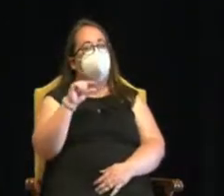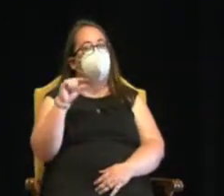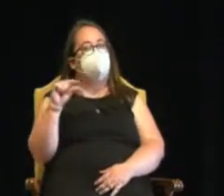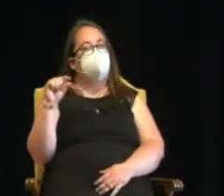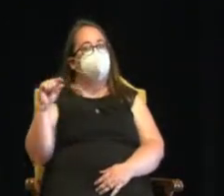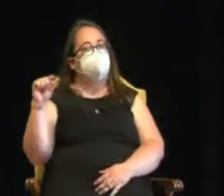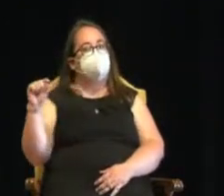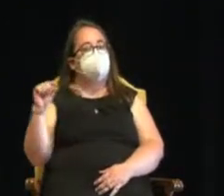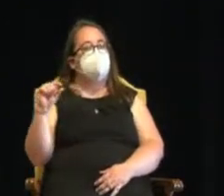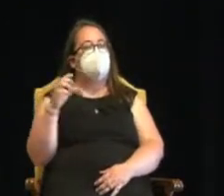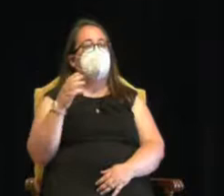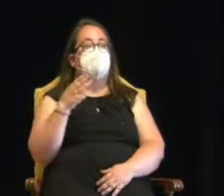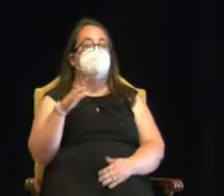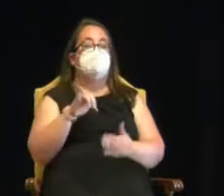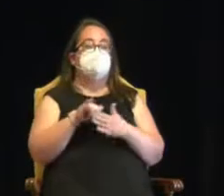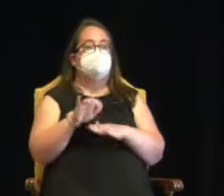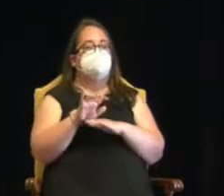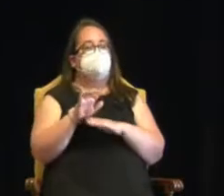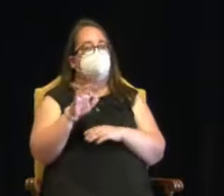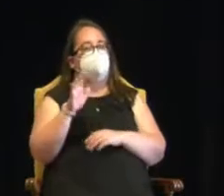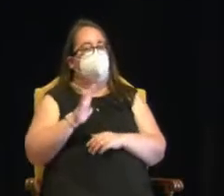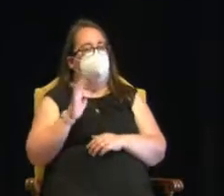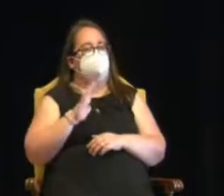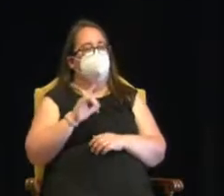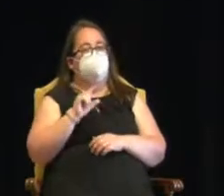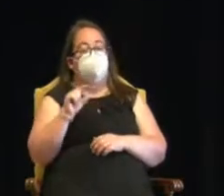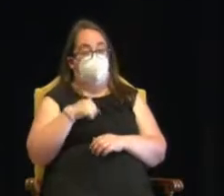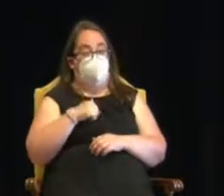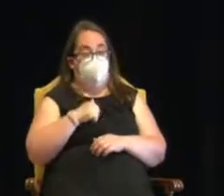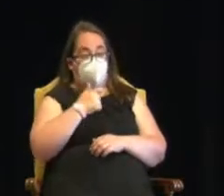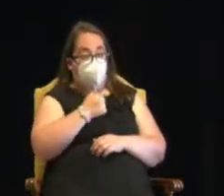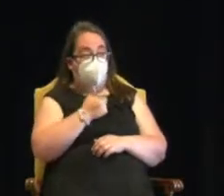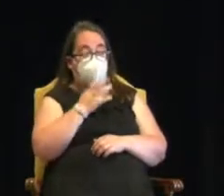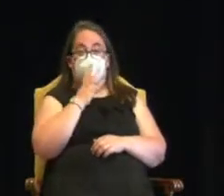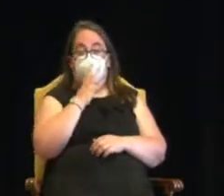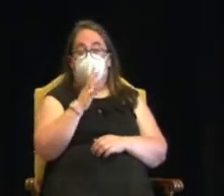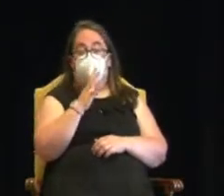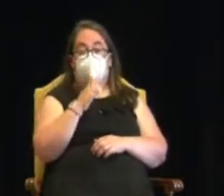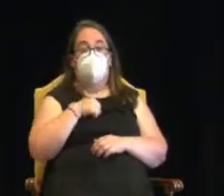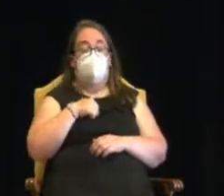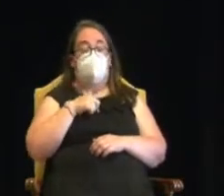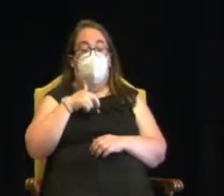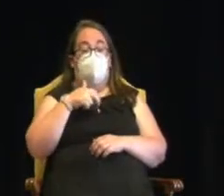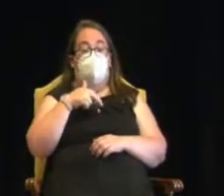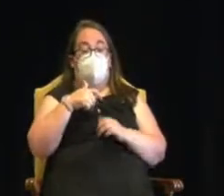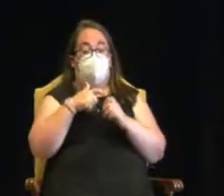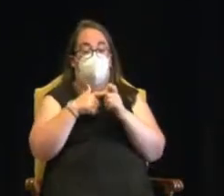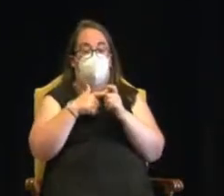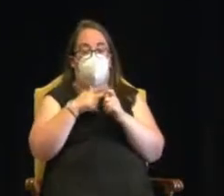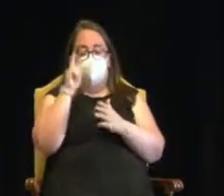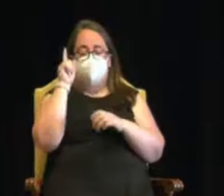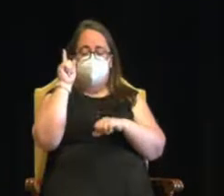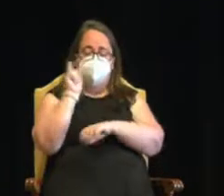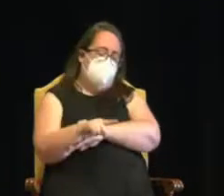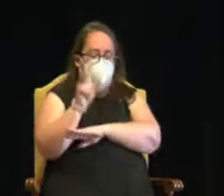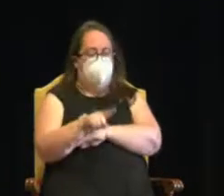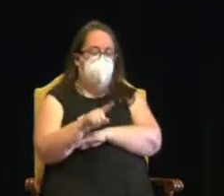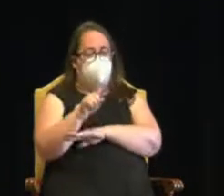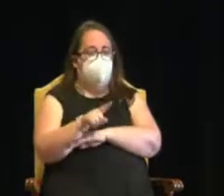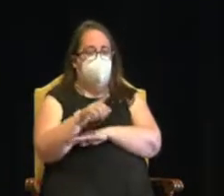used to be small. Like, I watched a four-year-old on my block running along, face plant